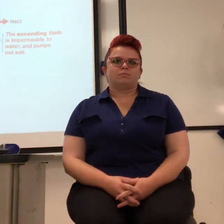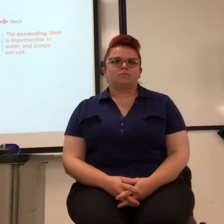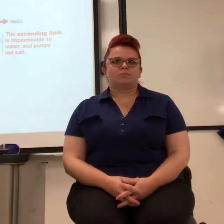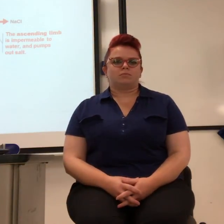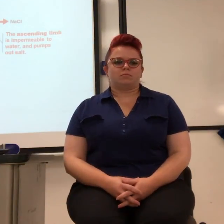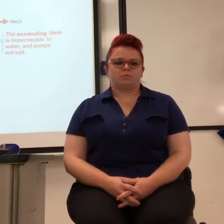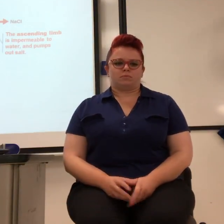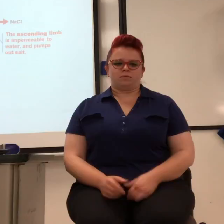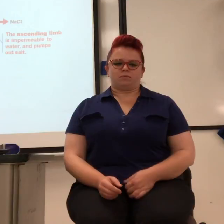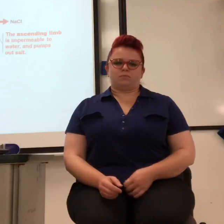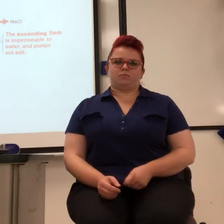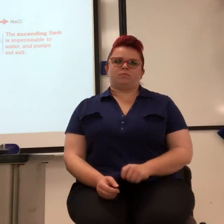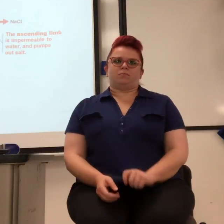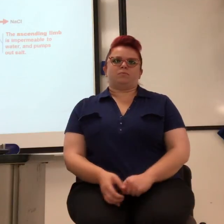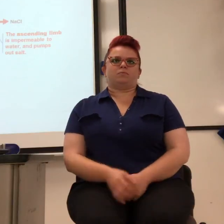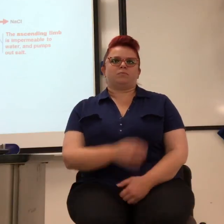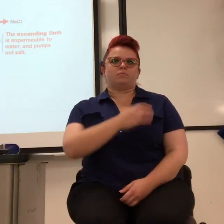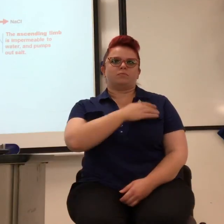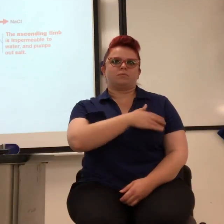a countercurrent multiplier.